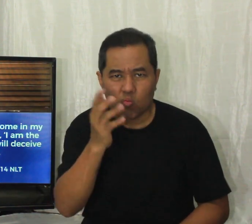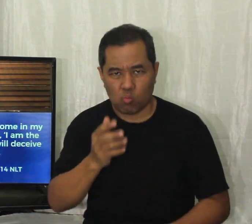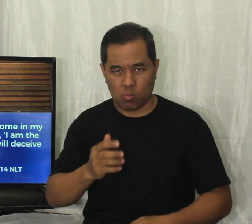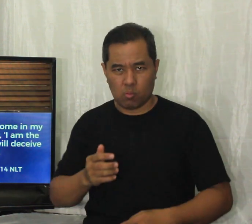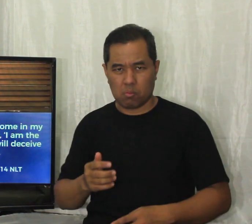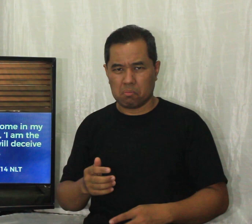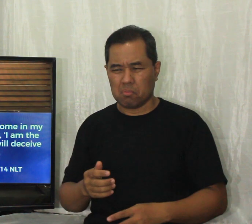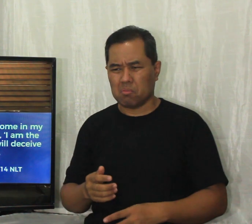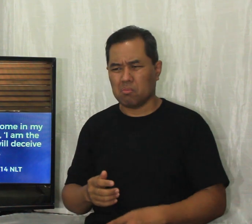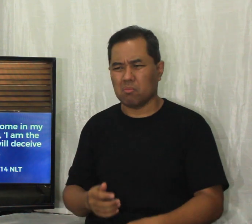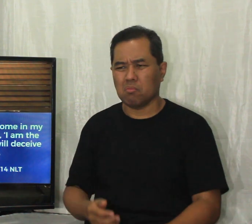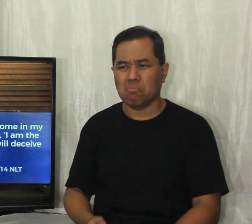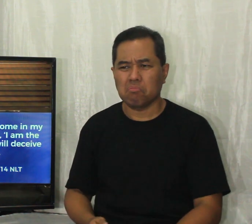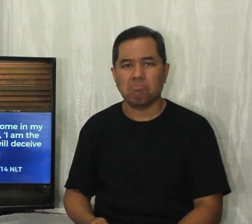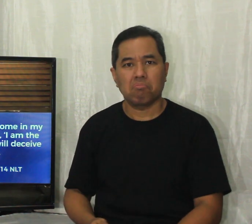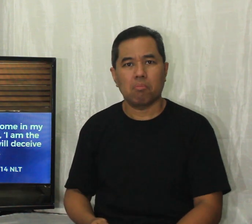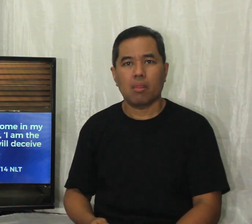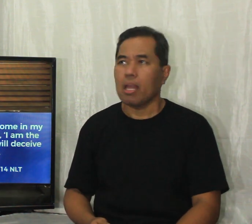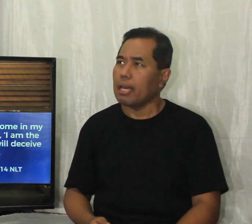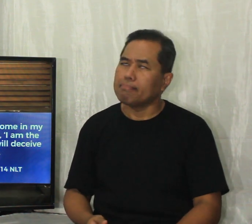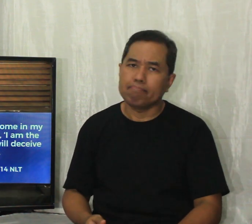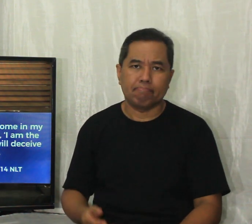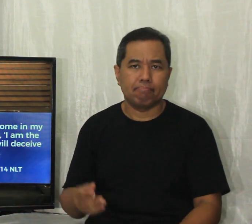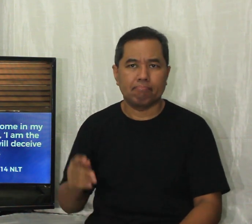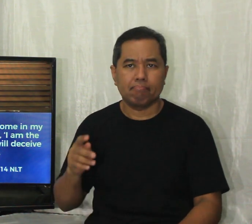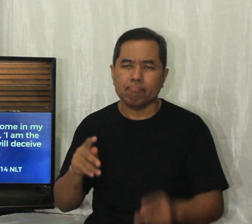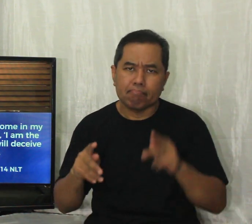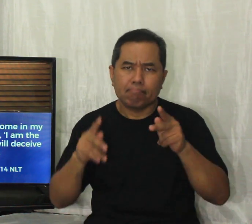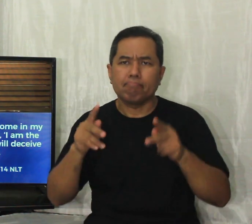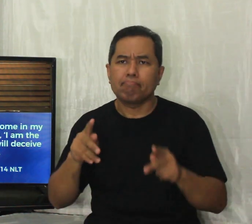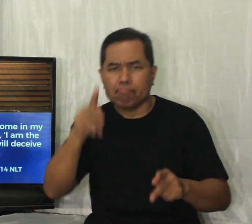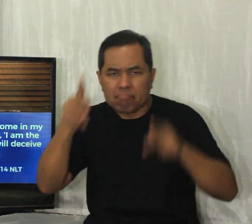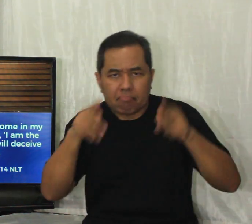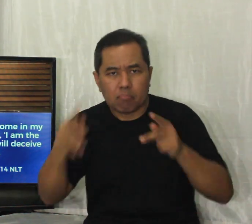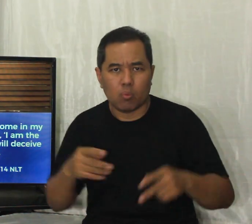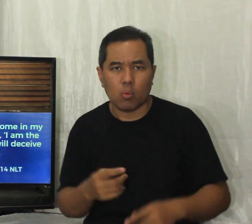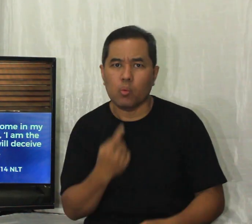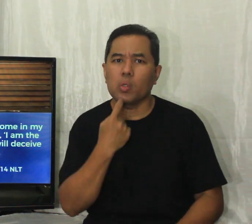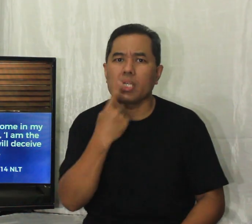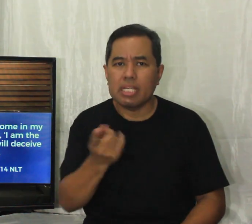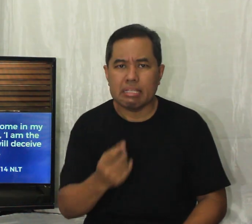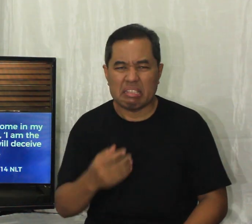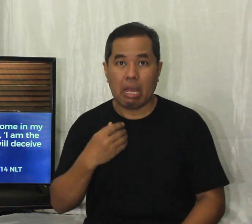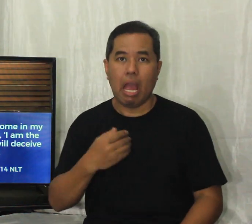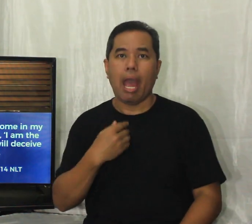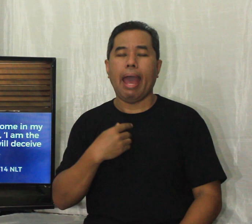messiahs. They're going to become who will say, I am Jesus who has come back. Don't believe them.